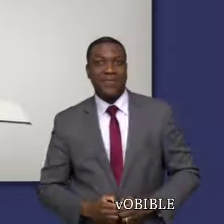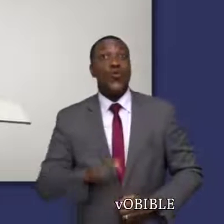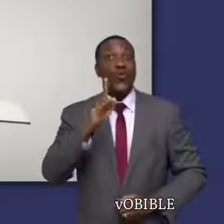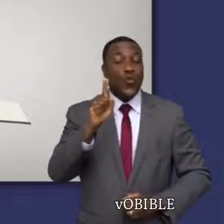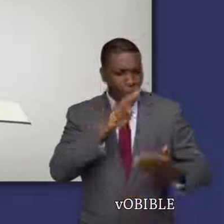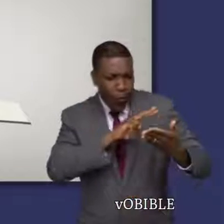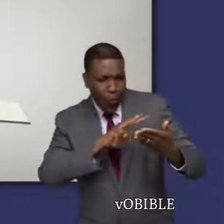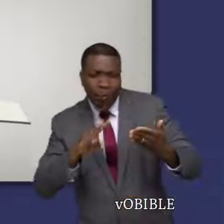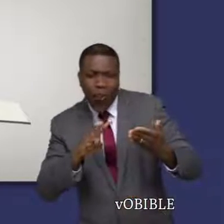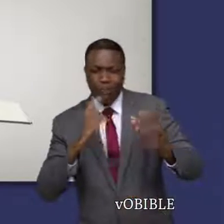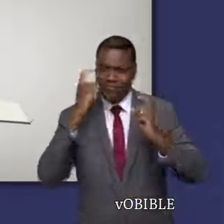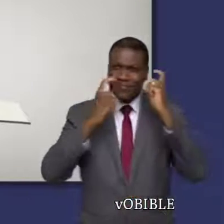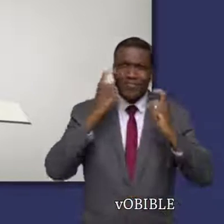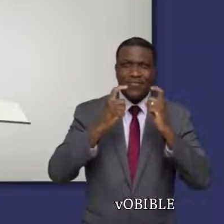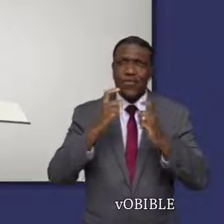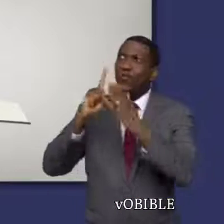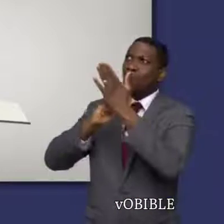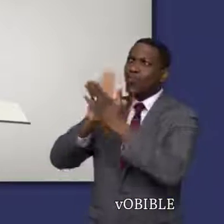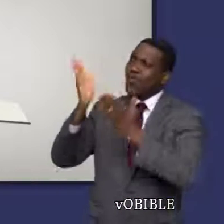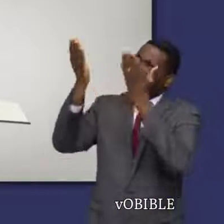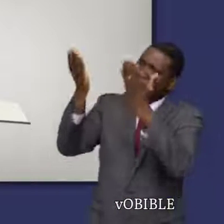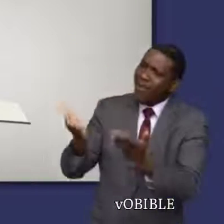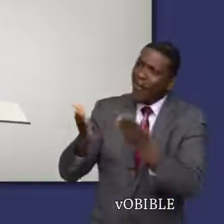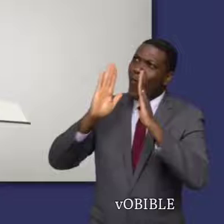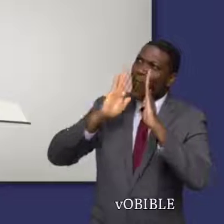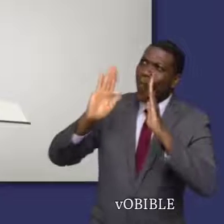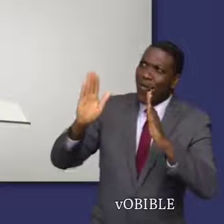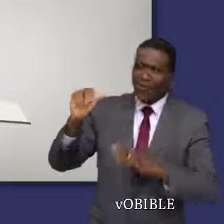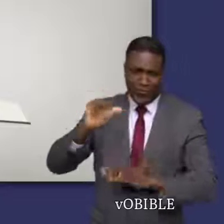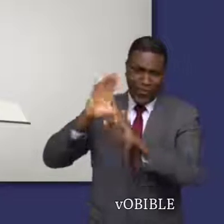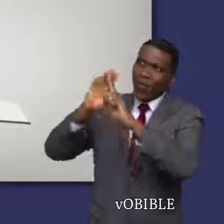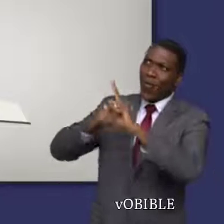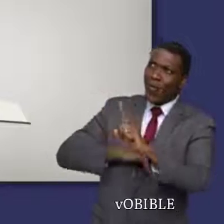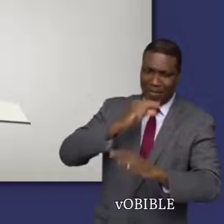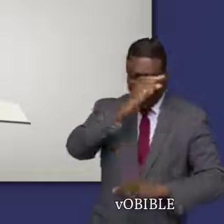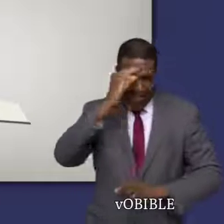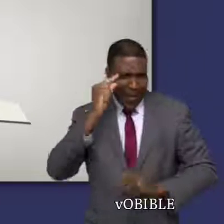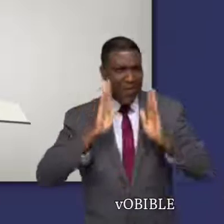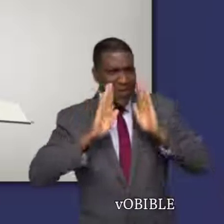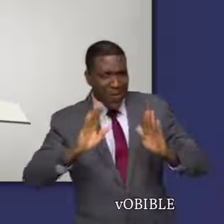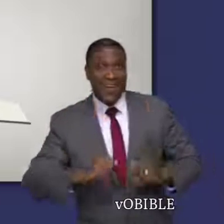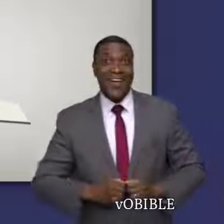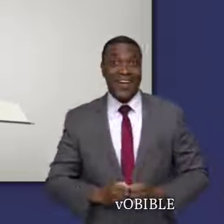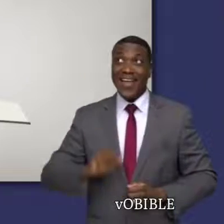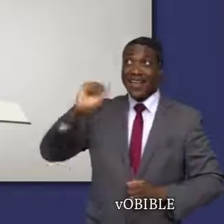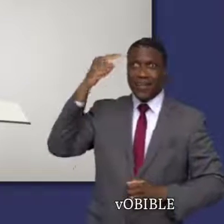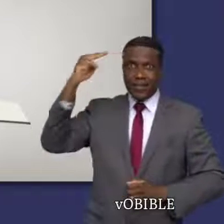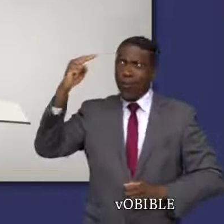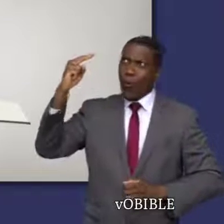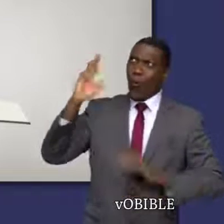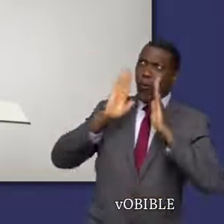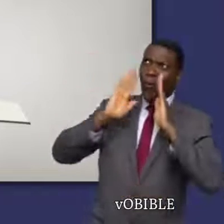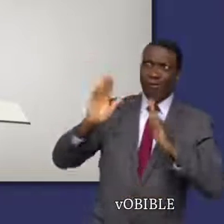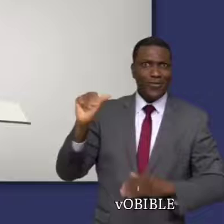As you read the book of Leviticus, note how we should strive to be holy in imitation of Jehovah, why